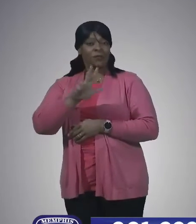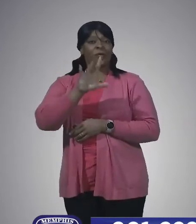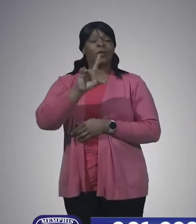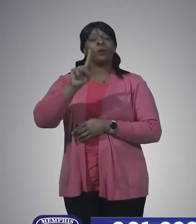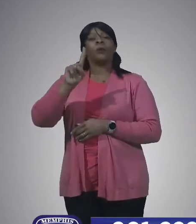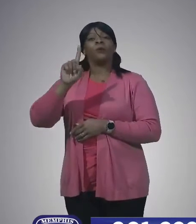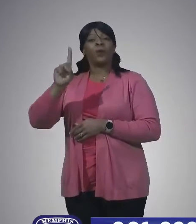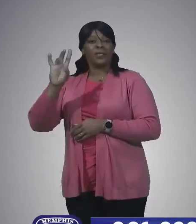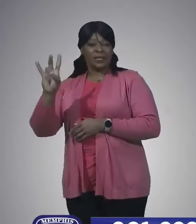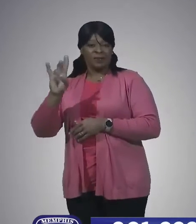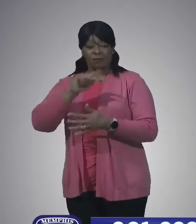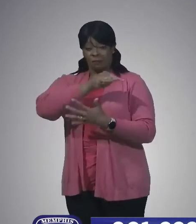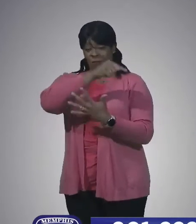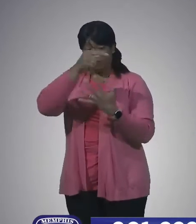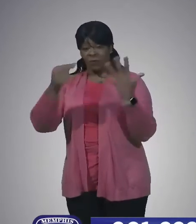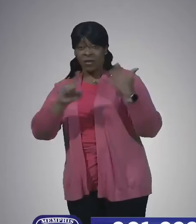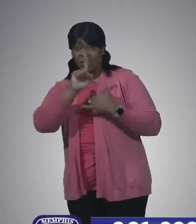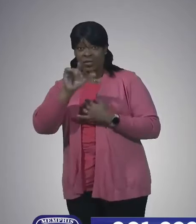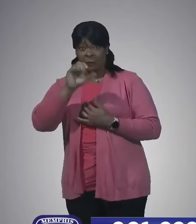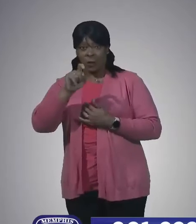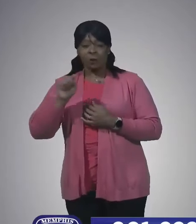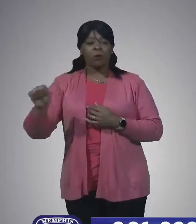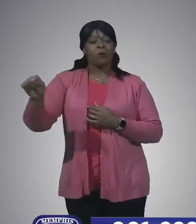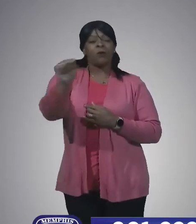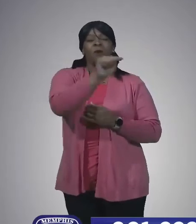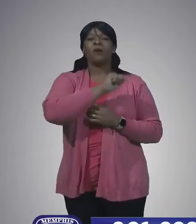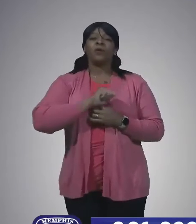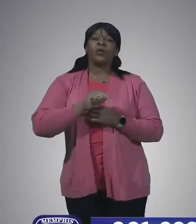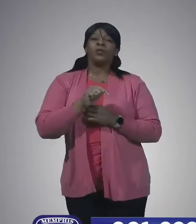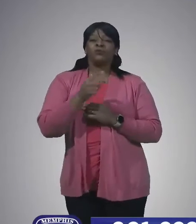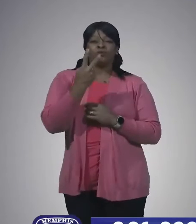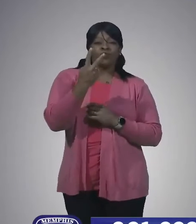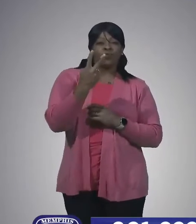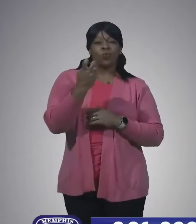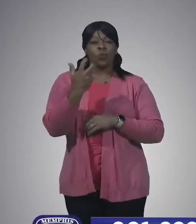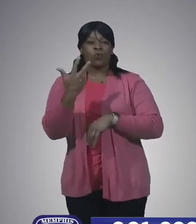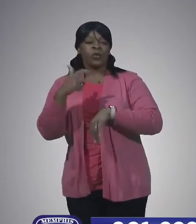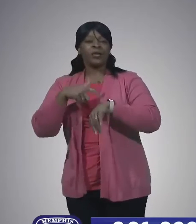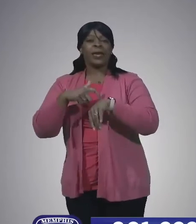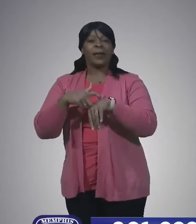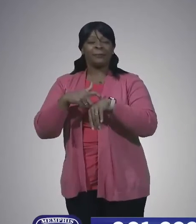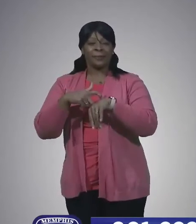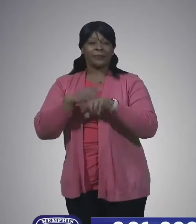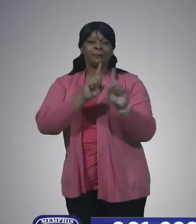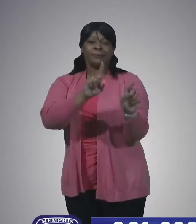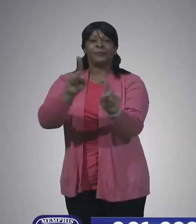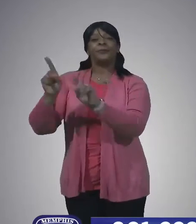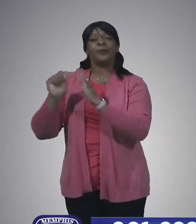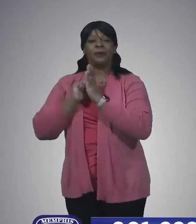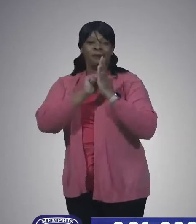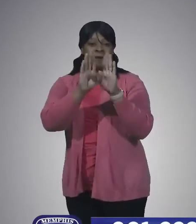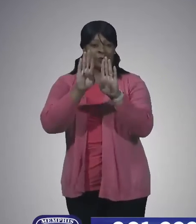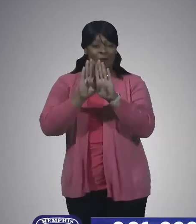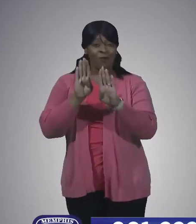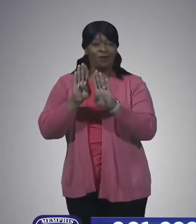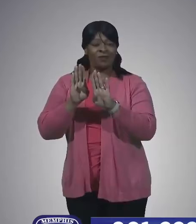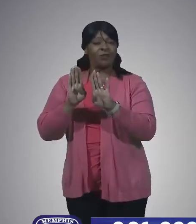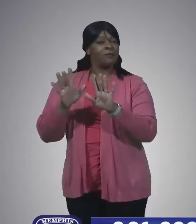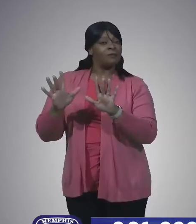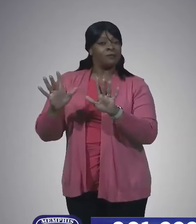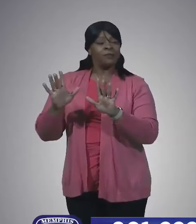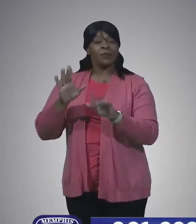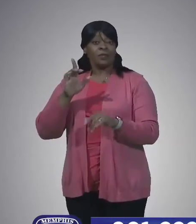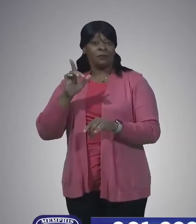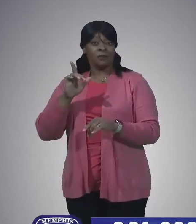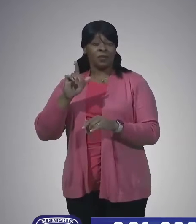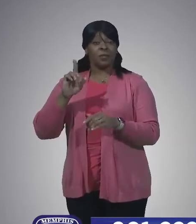38107. Each of those zip codes have been canvassed at least 2, and some of them have been canvassed 3 times. So as the